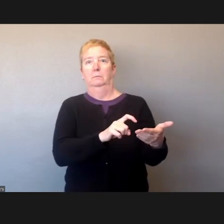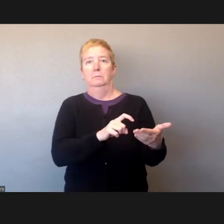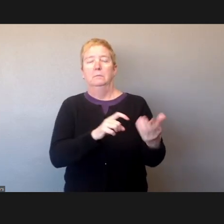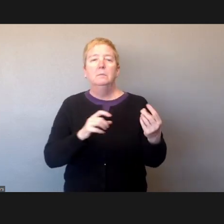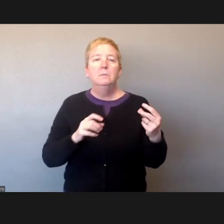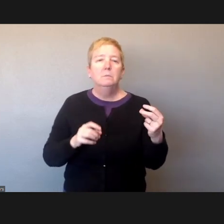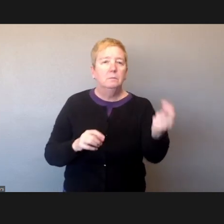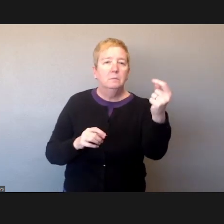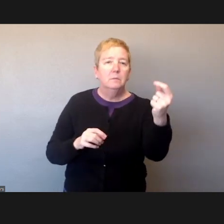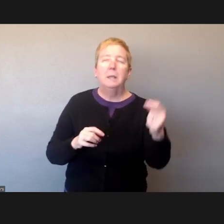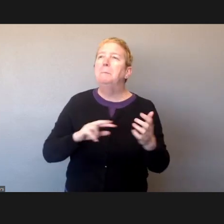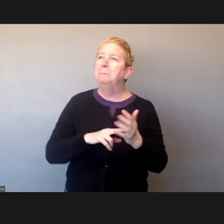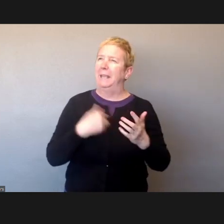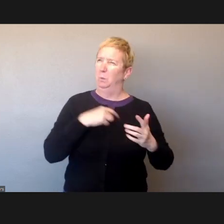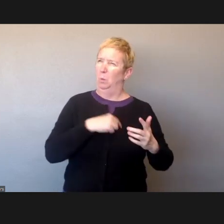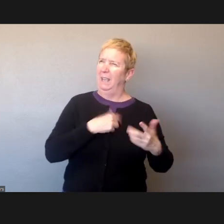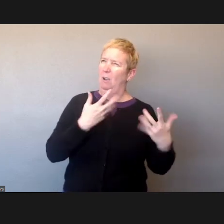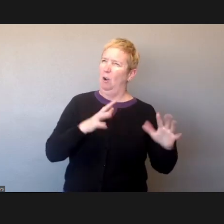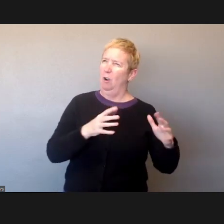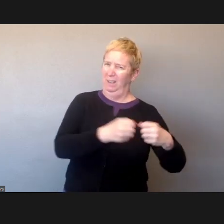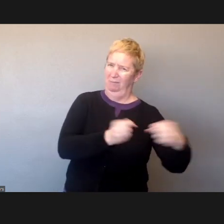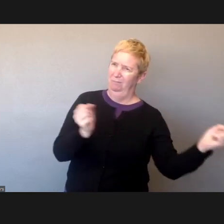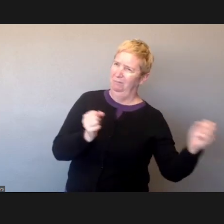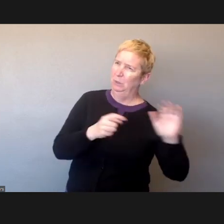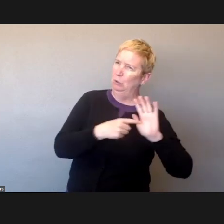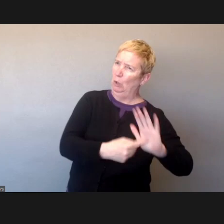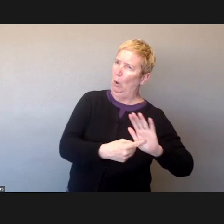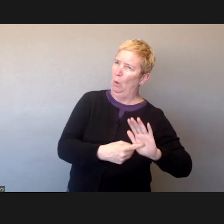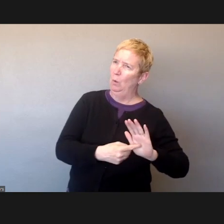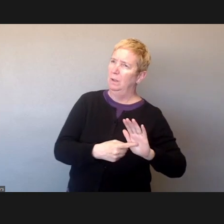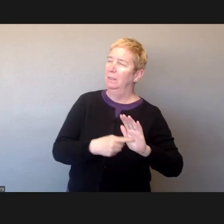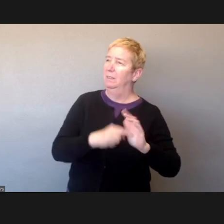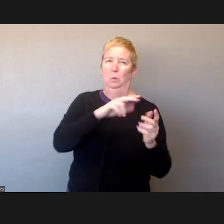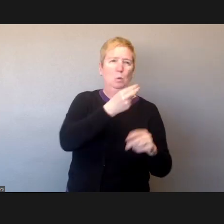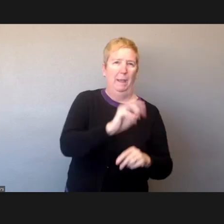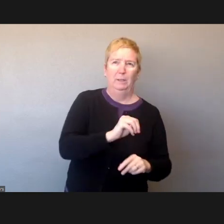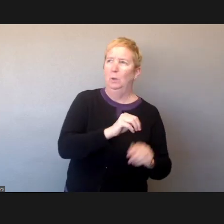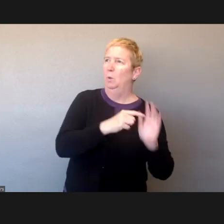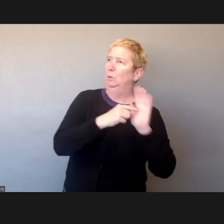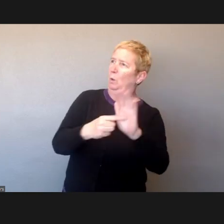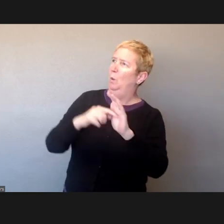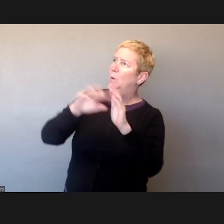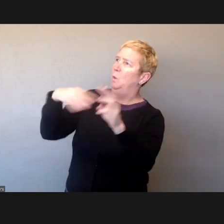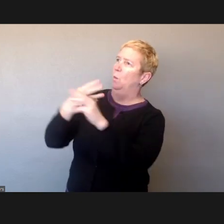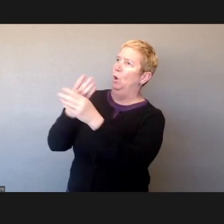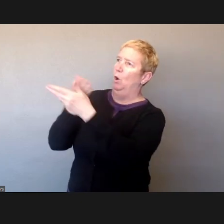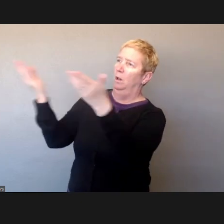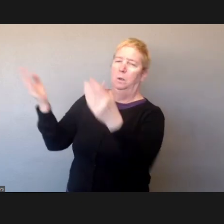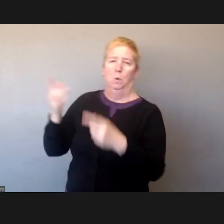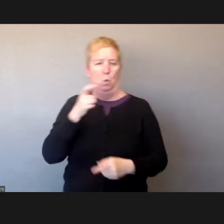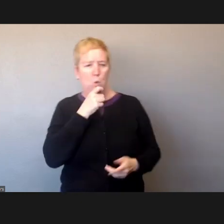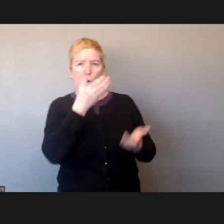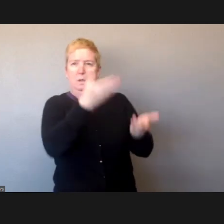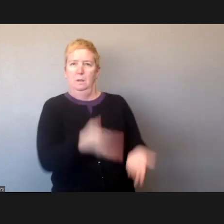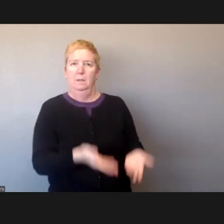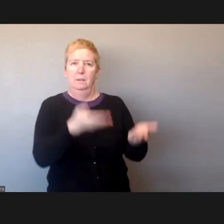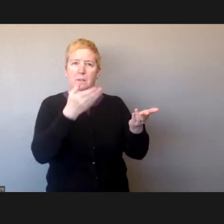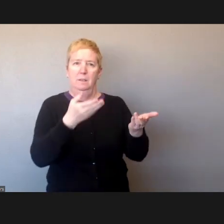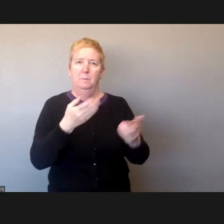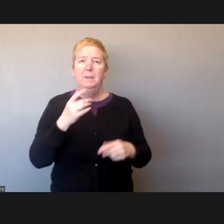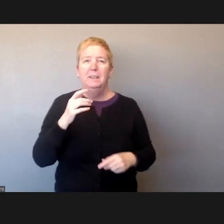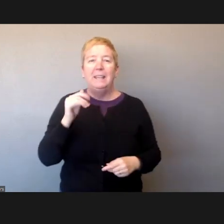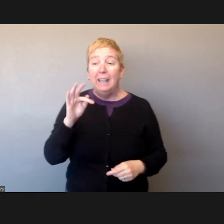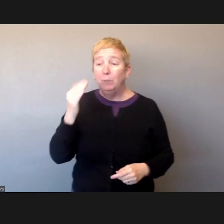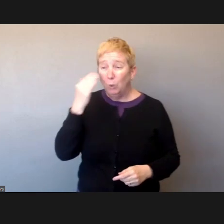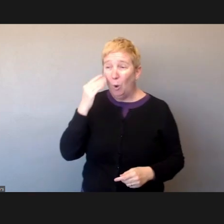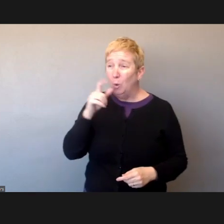we basically revealed to everyone in New Mexico or the world, and so it was online, that if you knew who had died